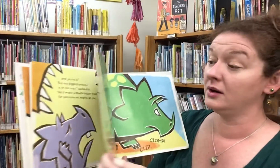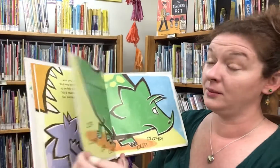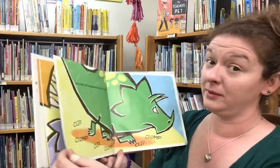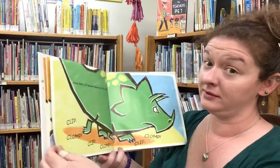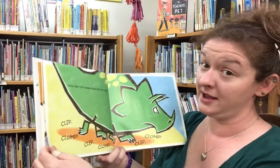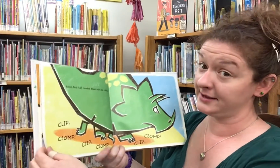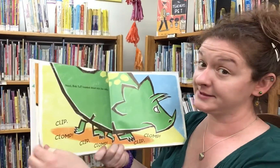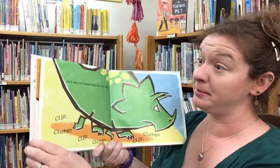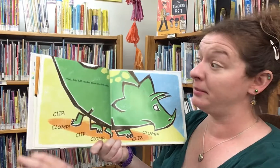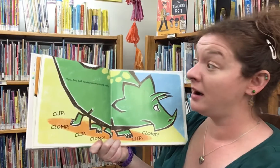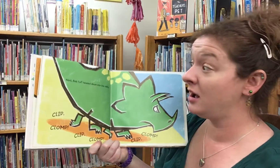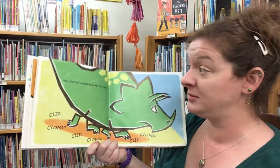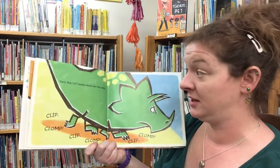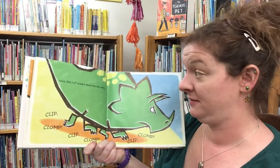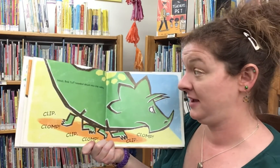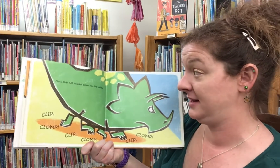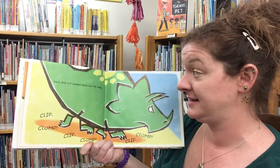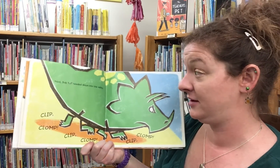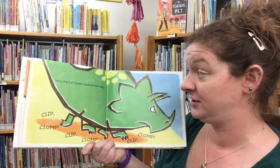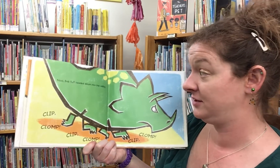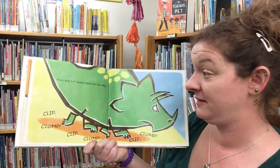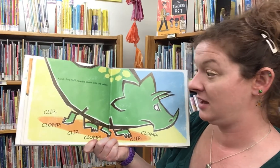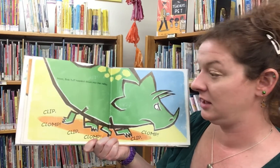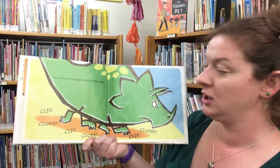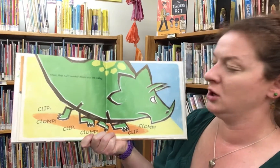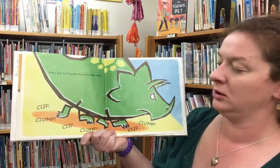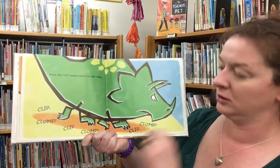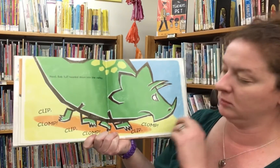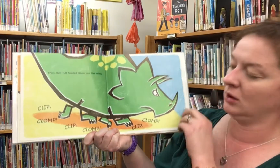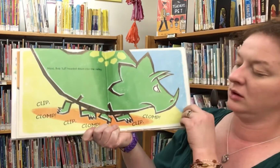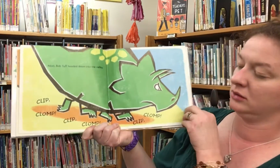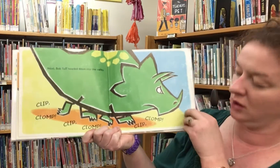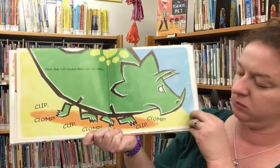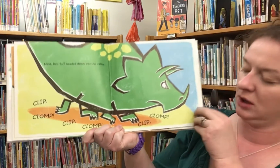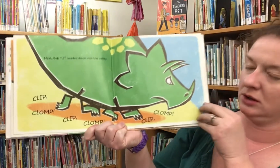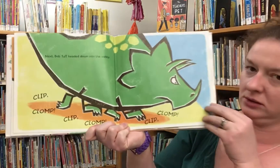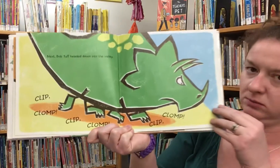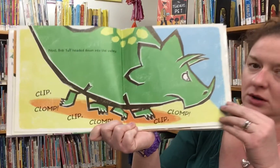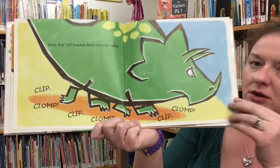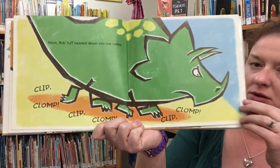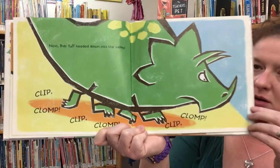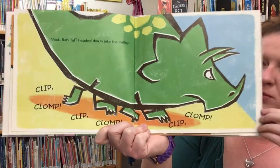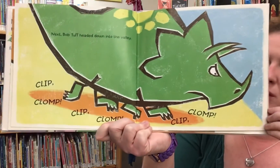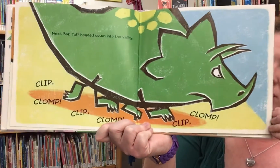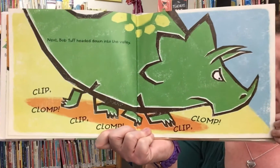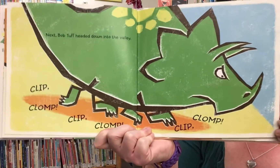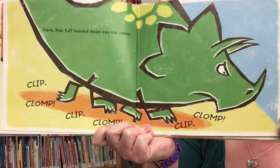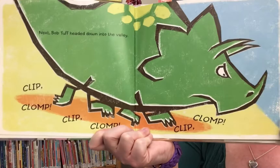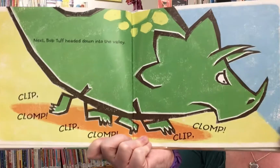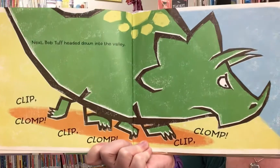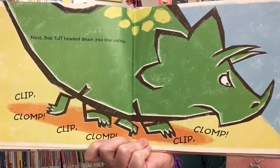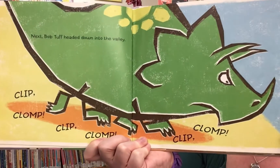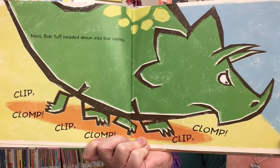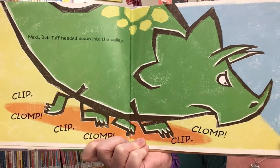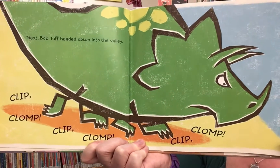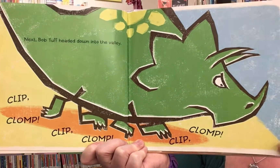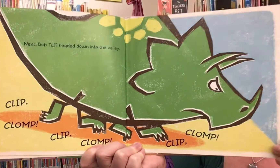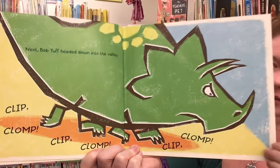Well, next, Bob Tough headed down into the valley. Clump, clump, clump, clump, clump, clump.